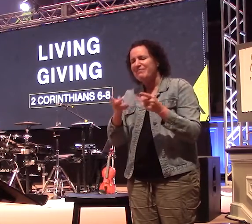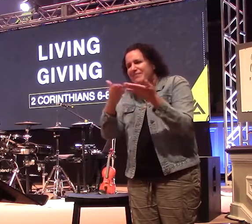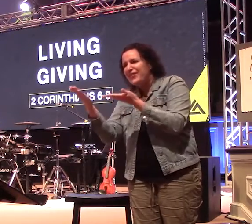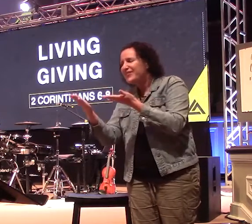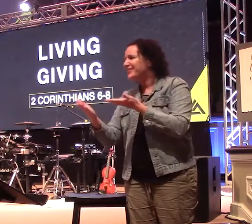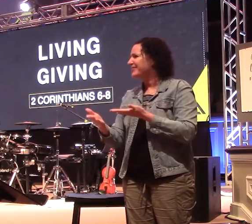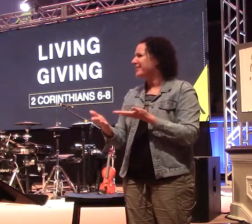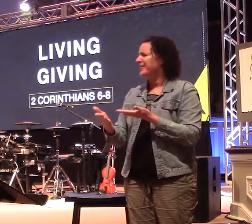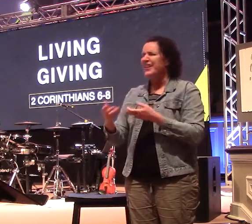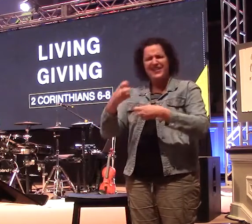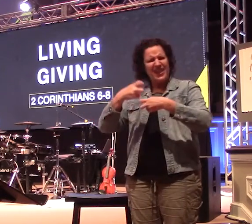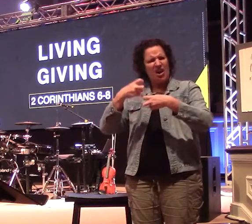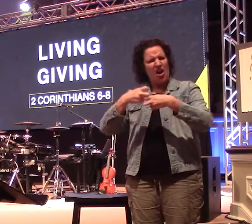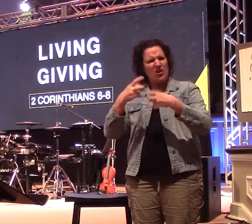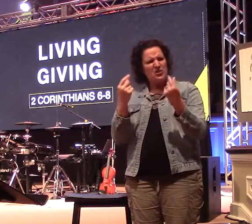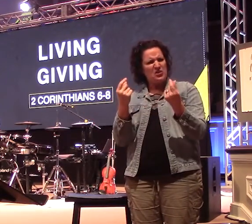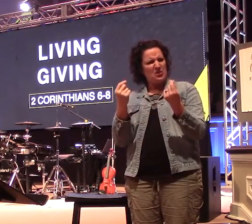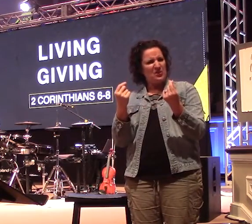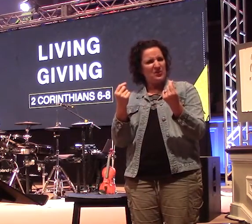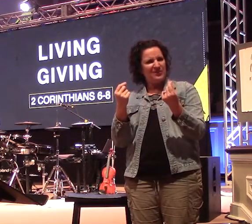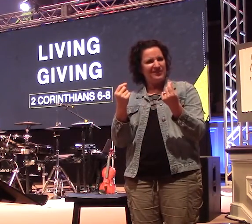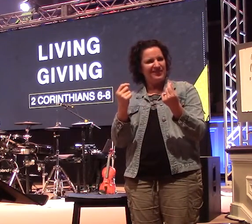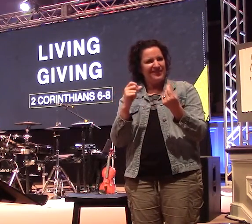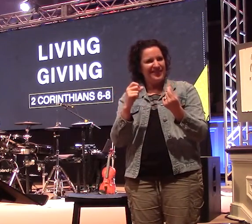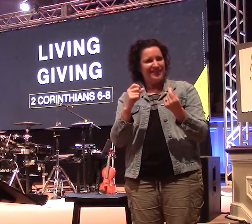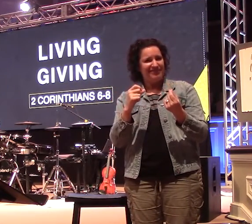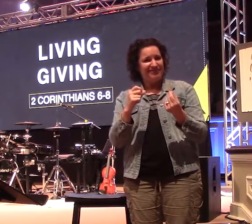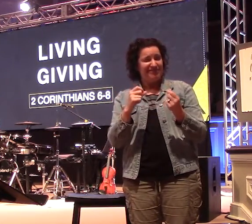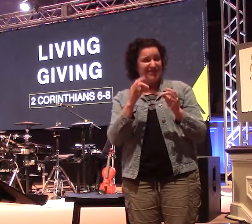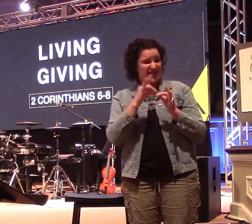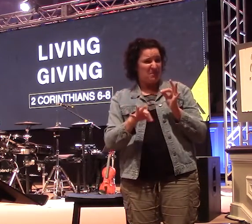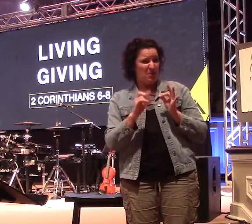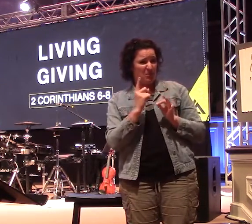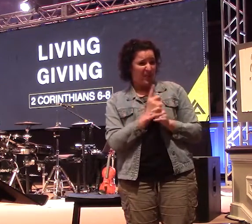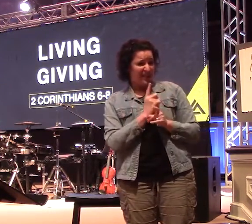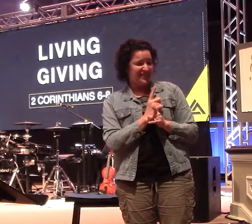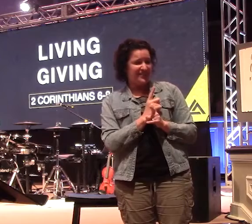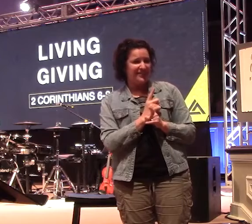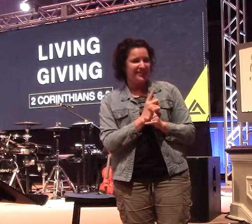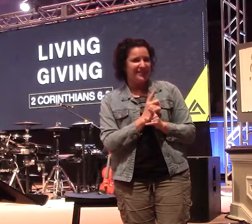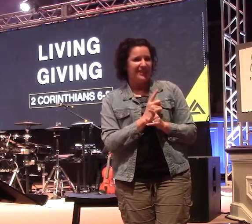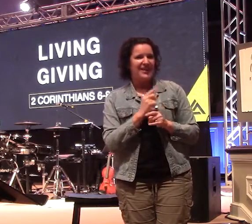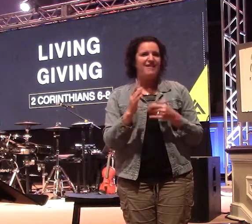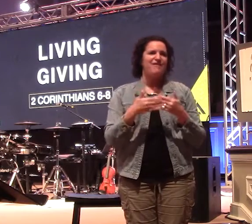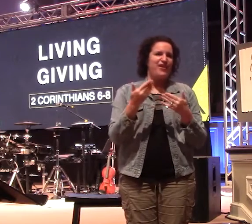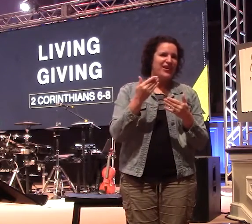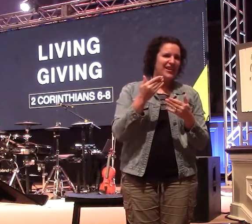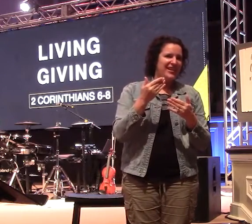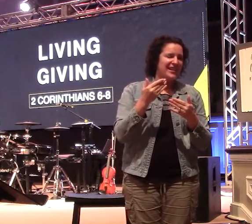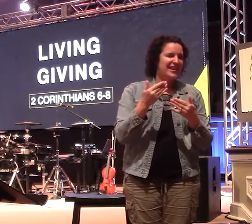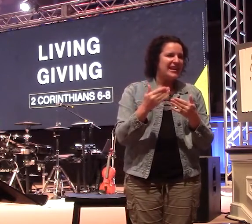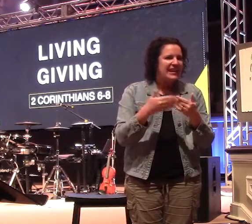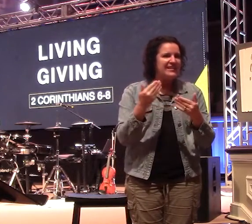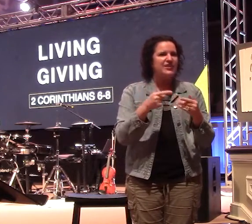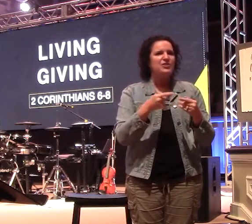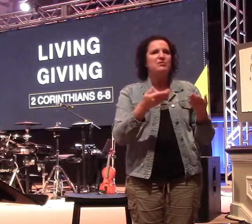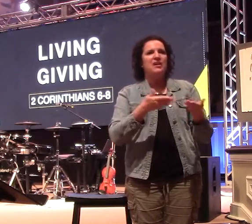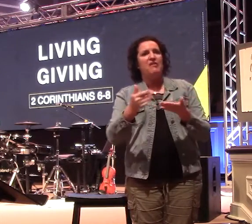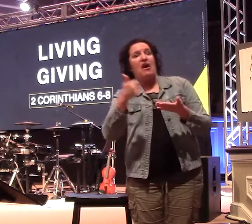Now, was that hard to do? Pretty simple, right? You know what? It's very easy to give other people's money